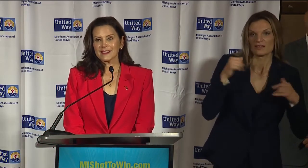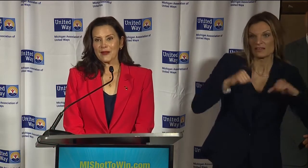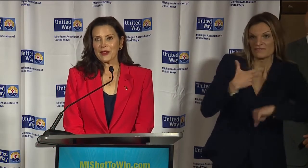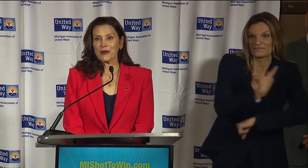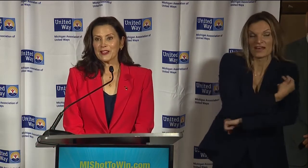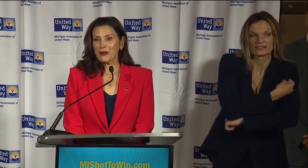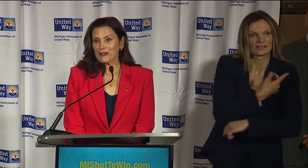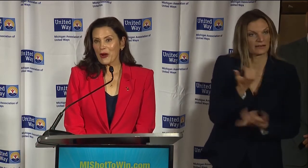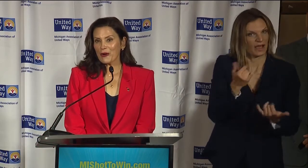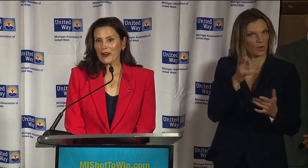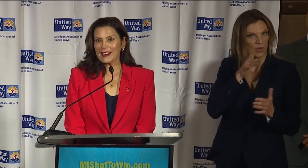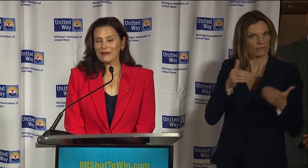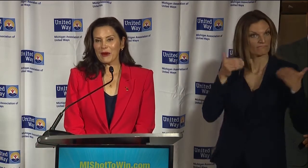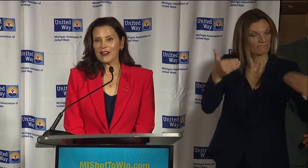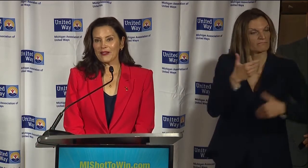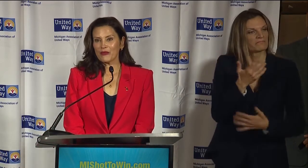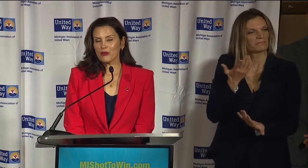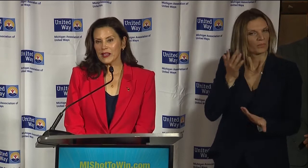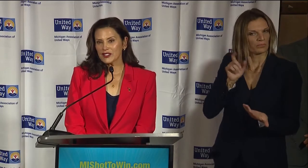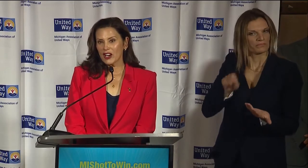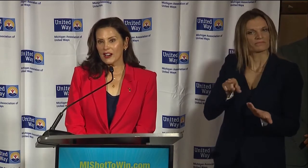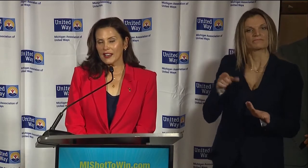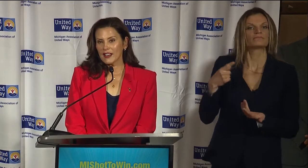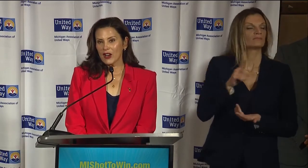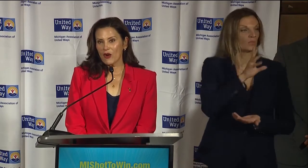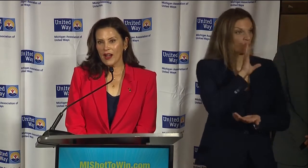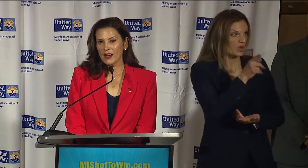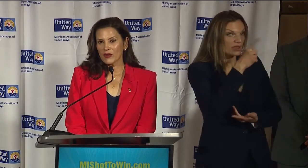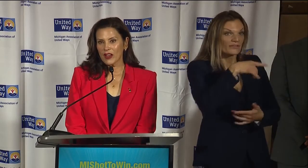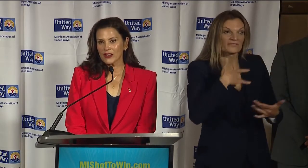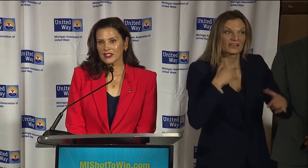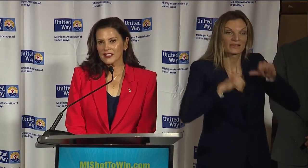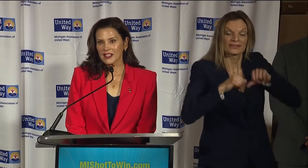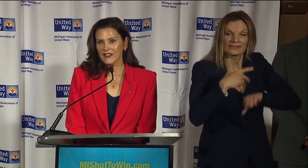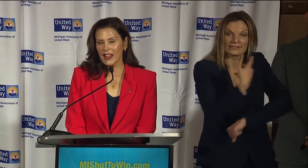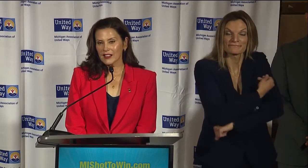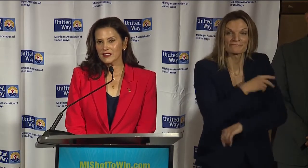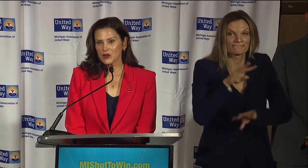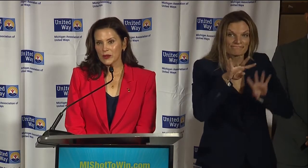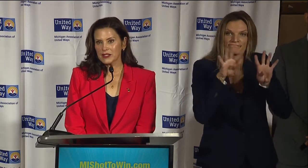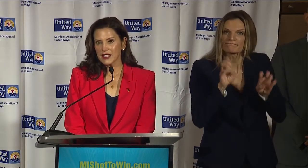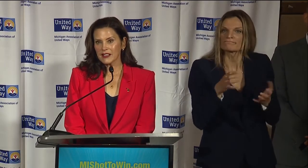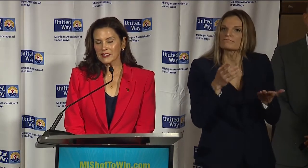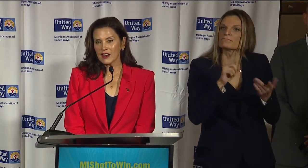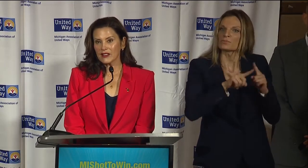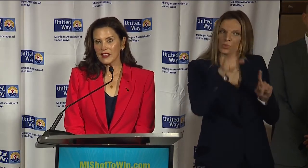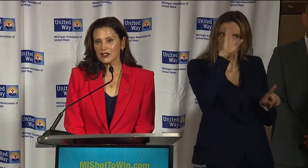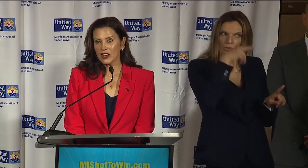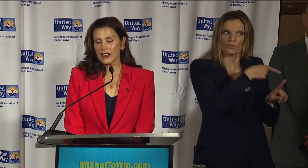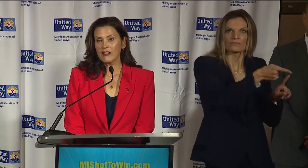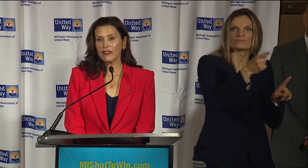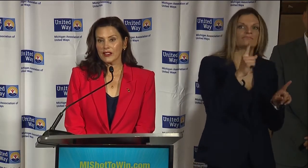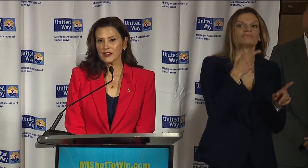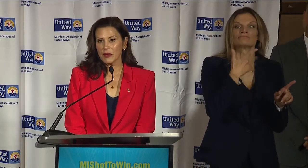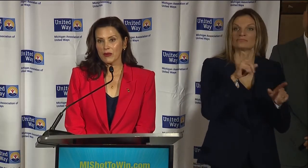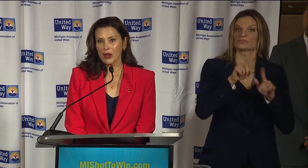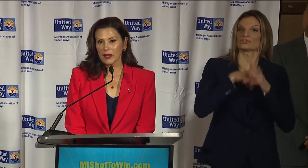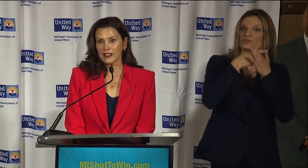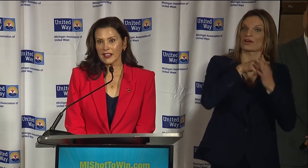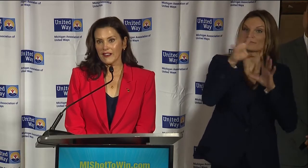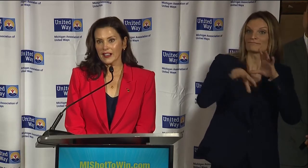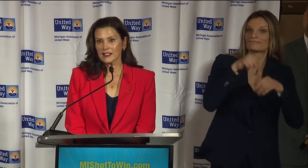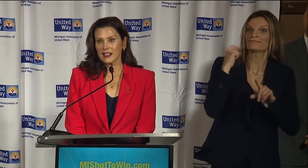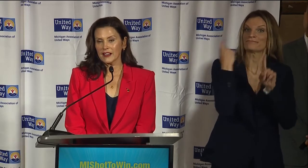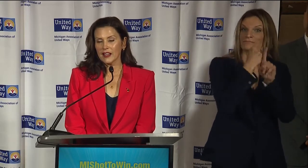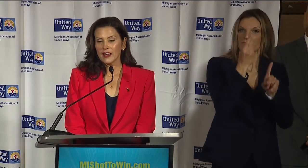know, that's something we don't know, right? But we saw in Ohio and other states that have had sweepstakes that they saw an influx of people coming